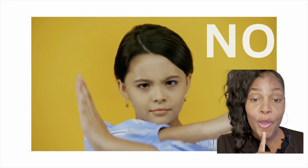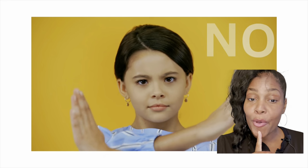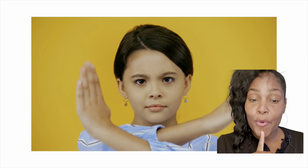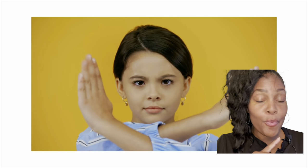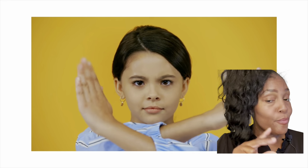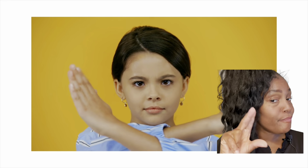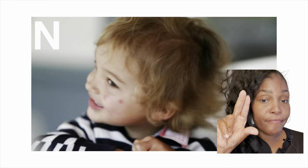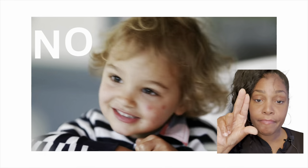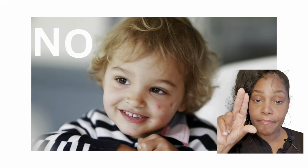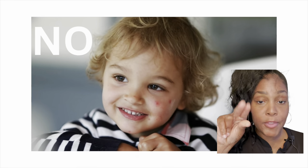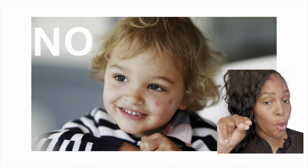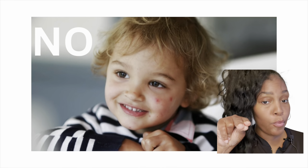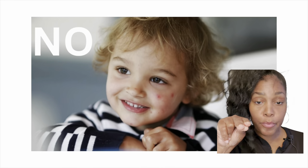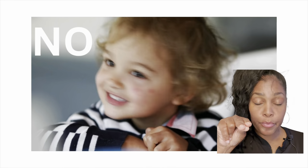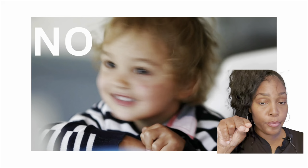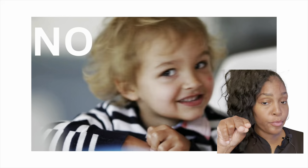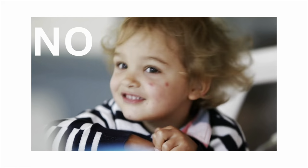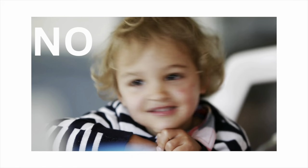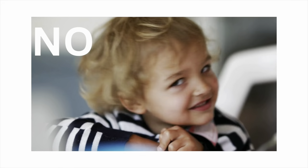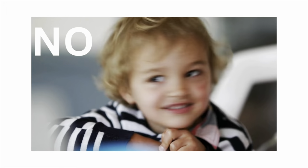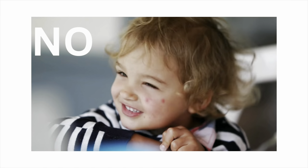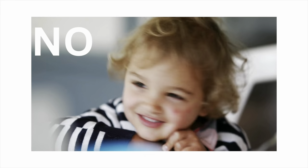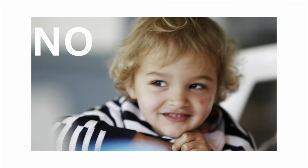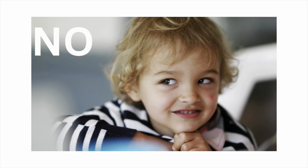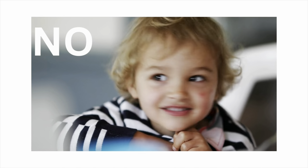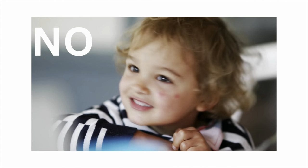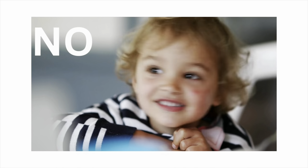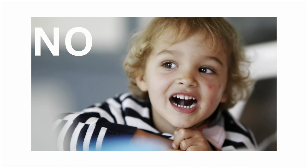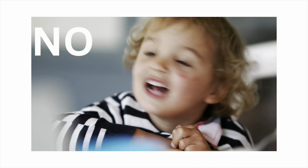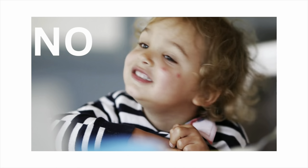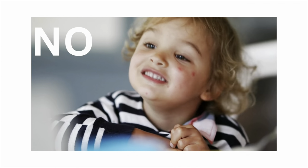No. No.